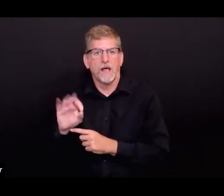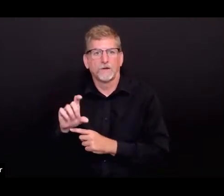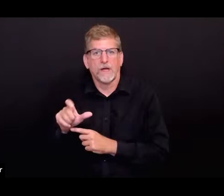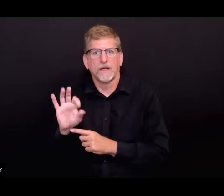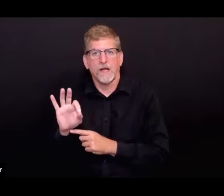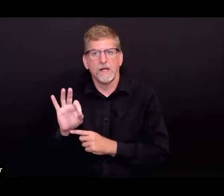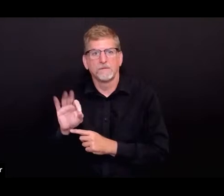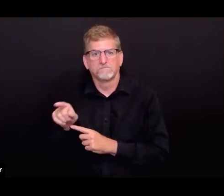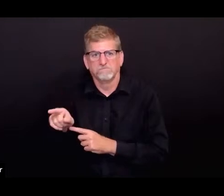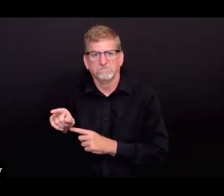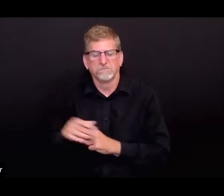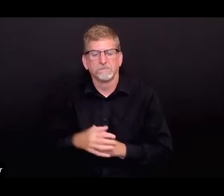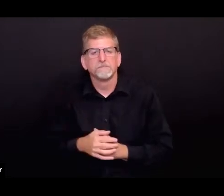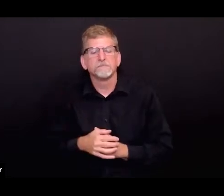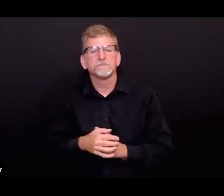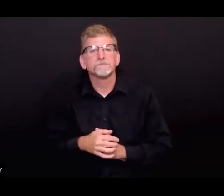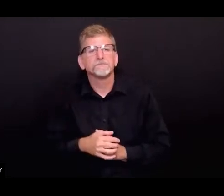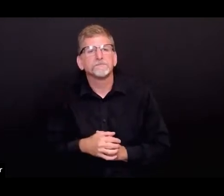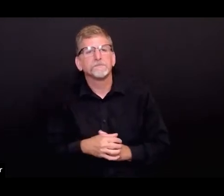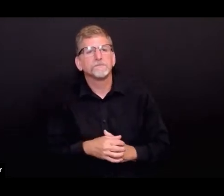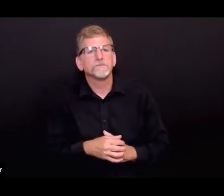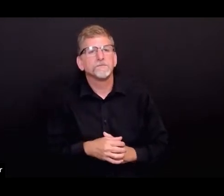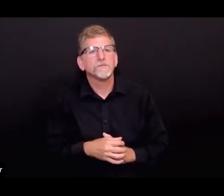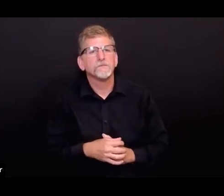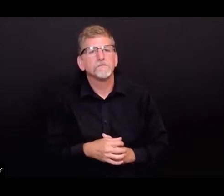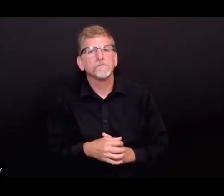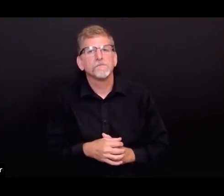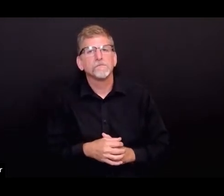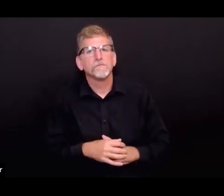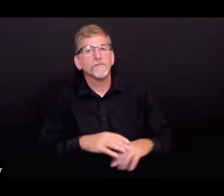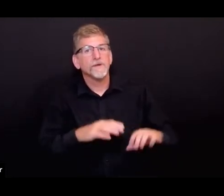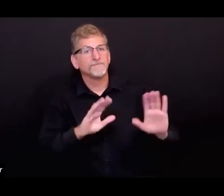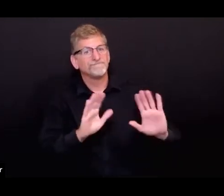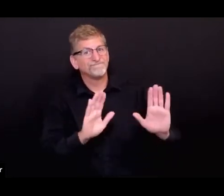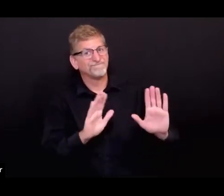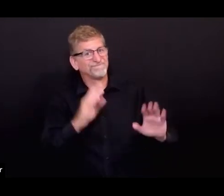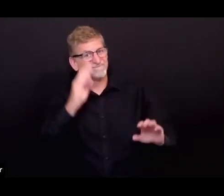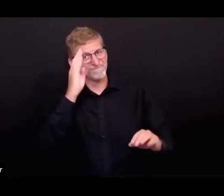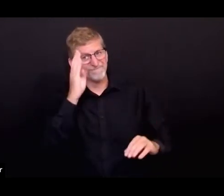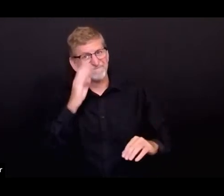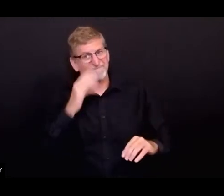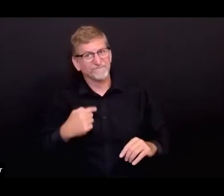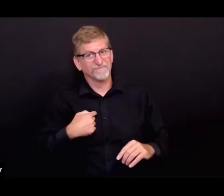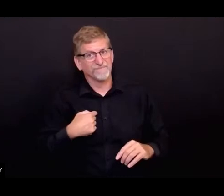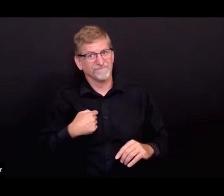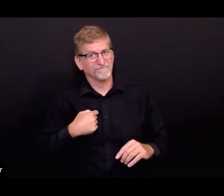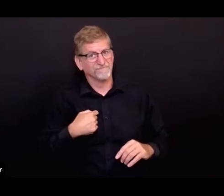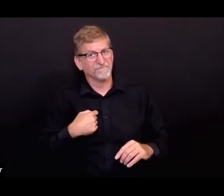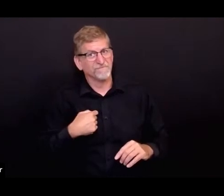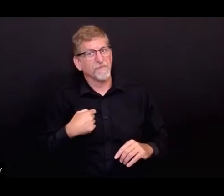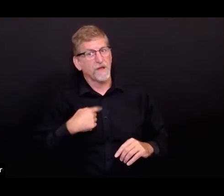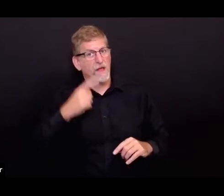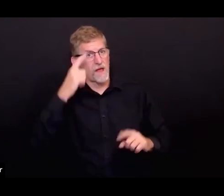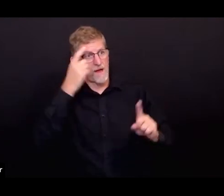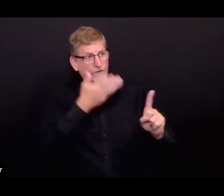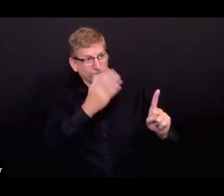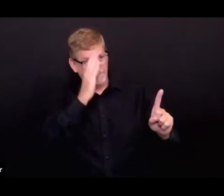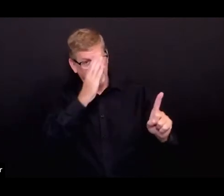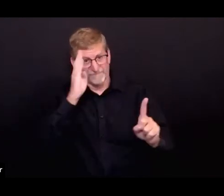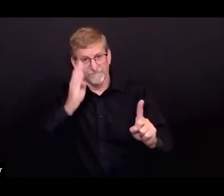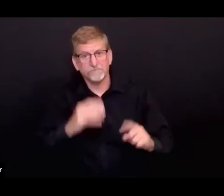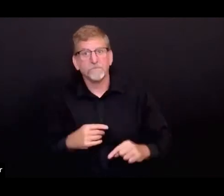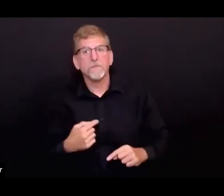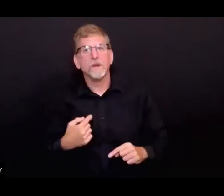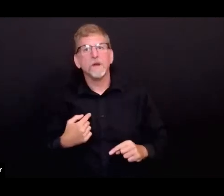Malcolm, I'm wondering, given the spike in cases, are you concerned that we're going to reach